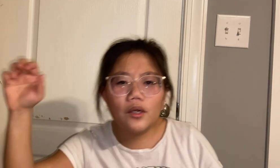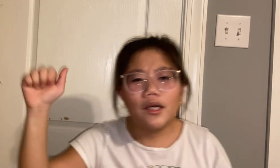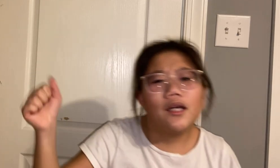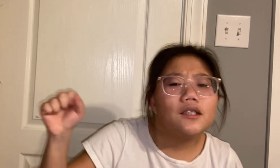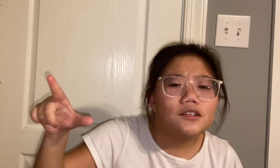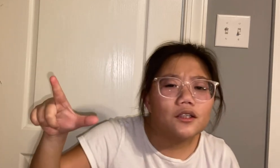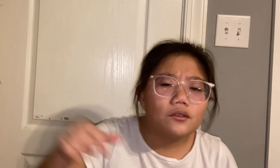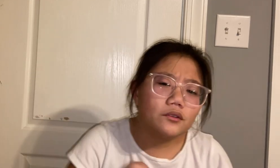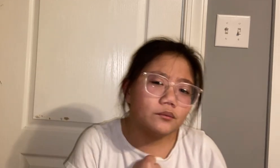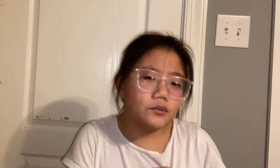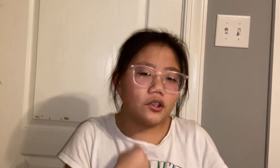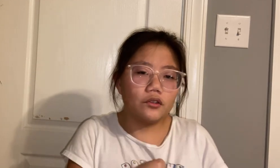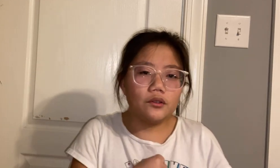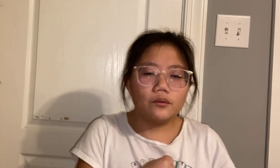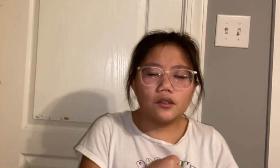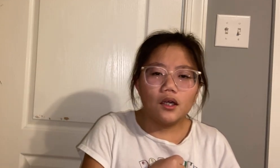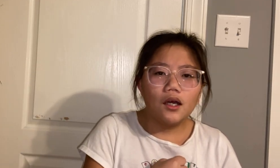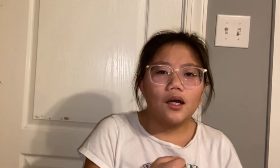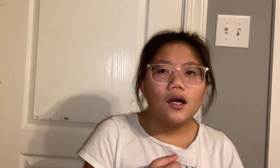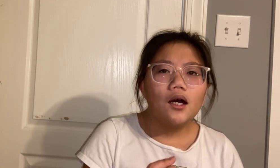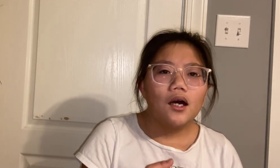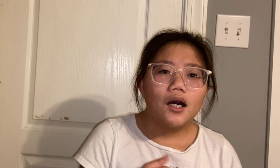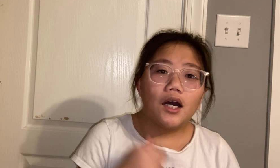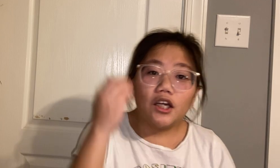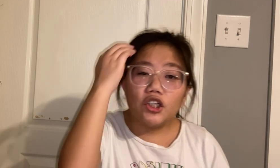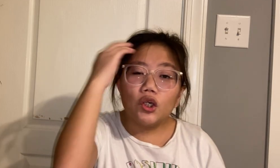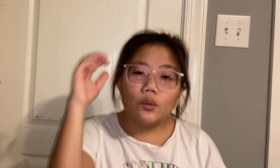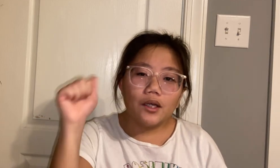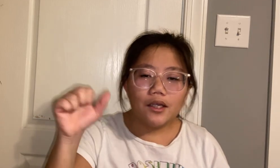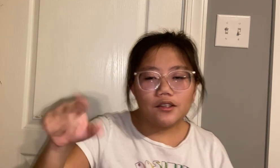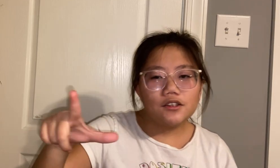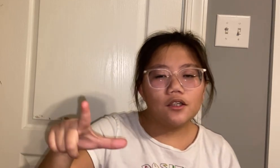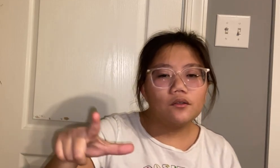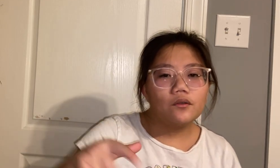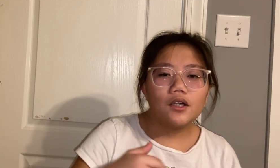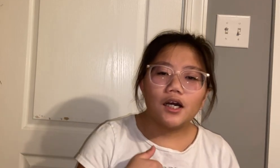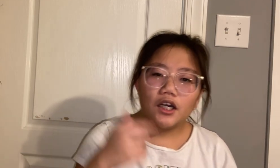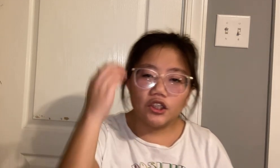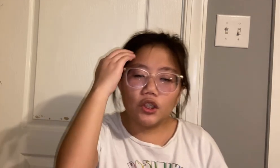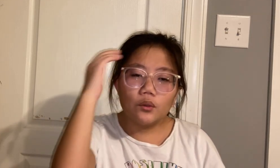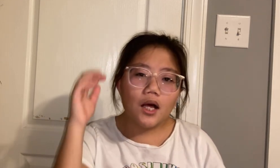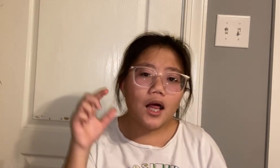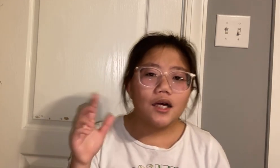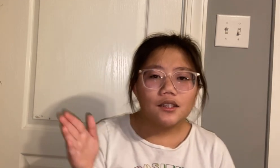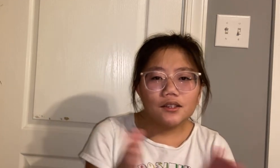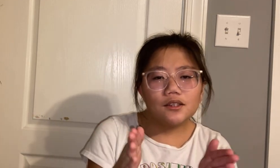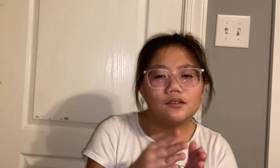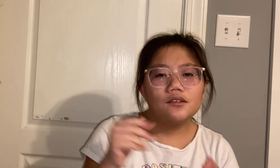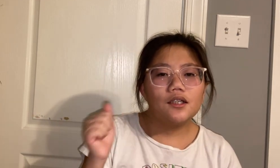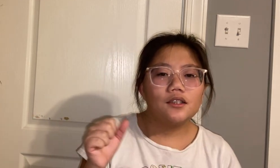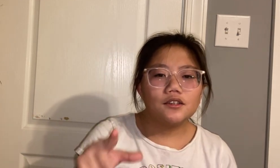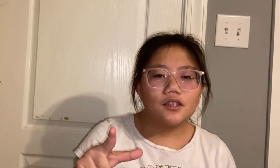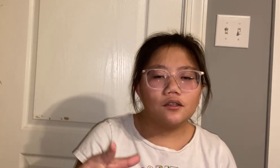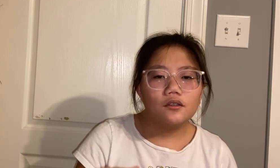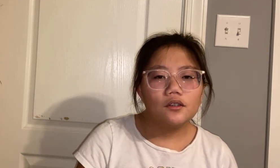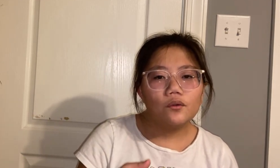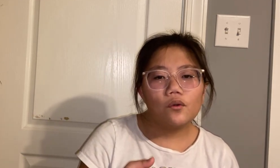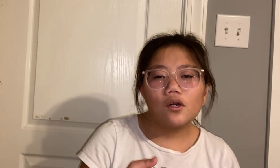asl sorry or i know asl or i know little asl or